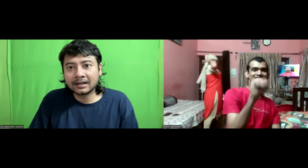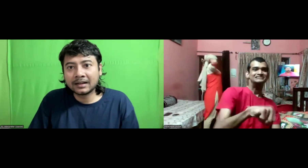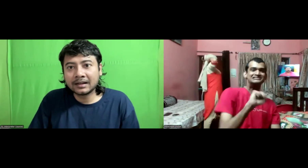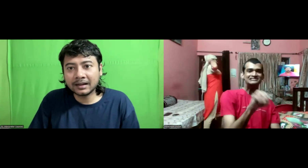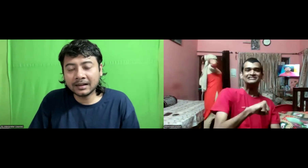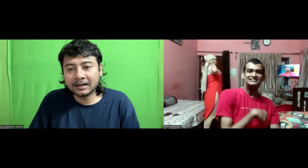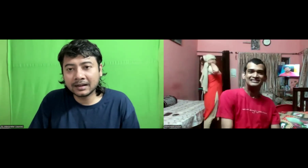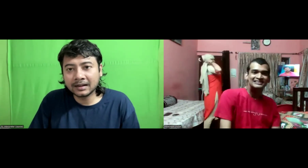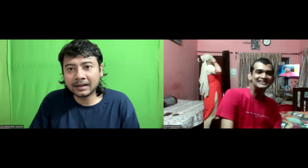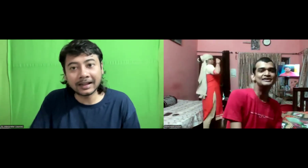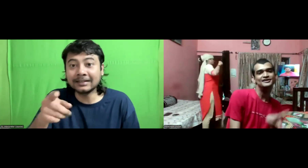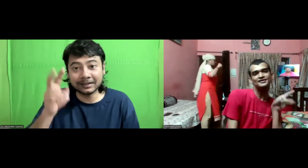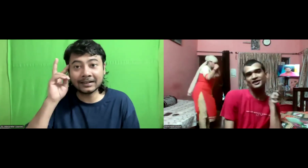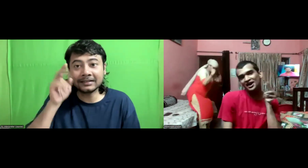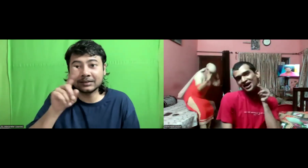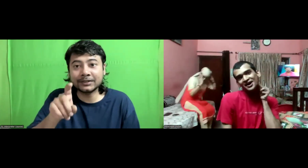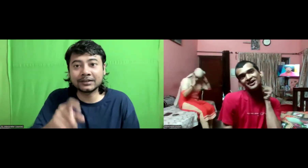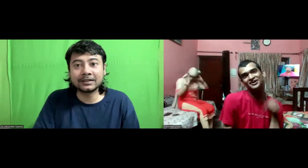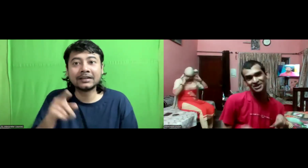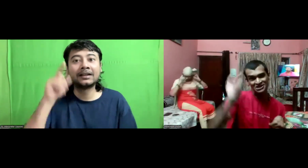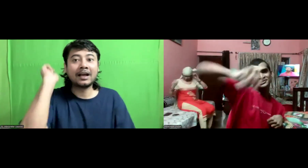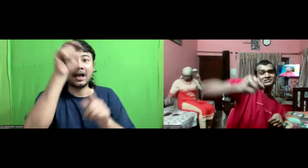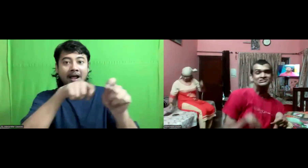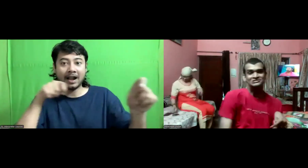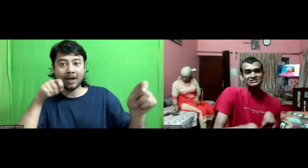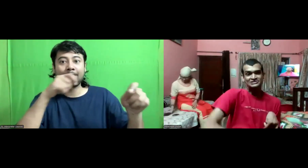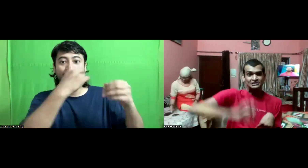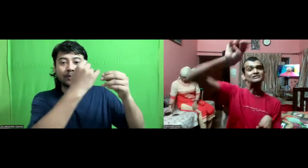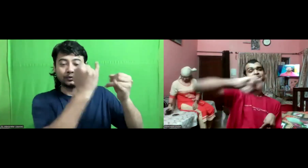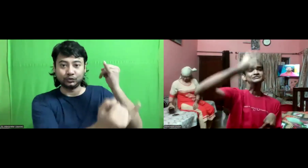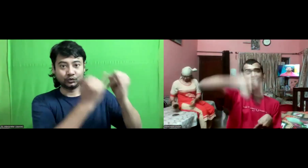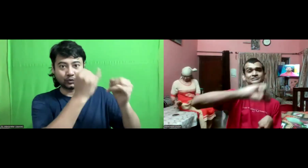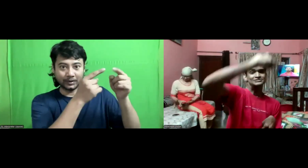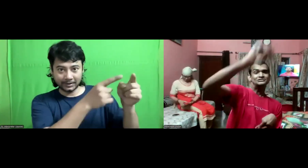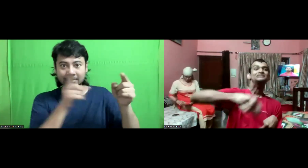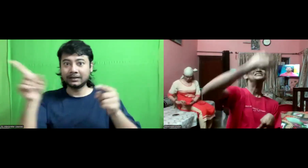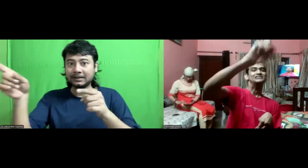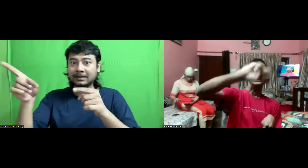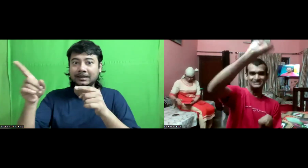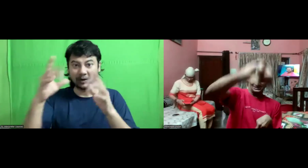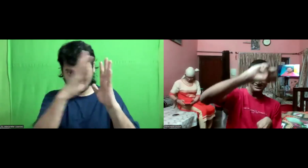Singham. Huh? He that's his I head. have not watched Singham.